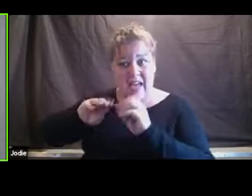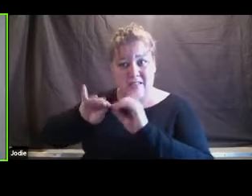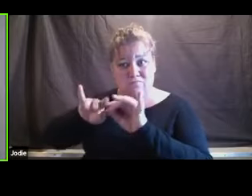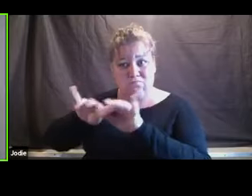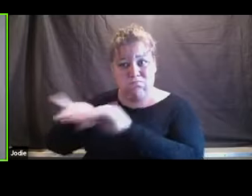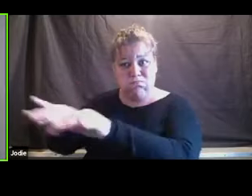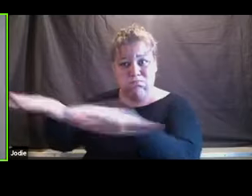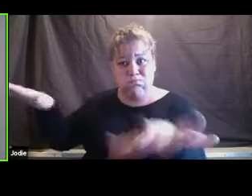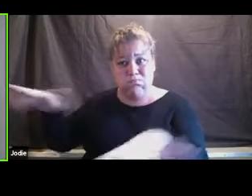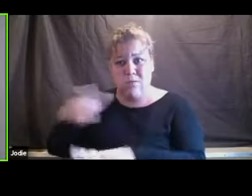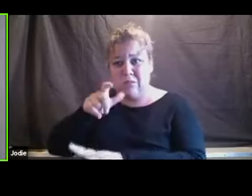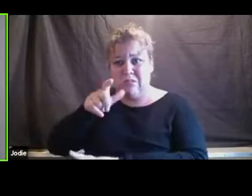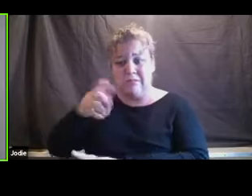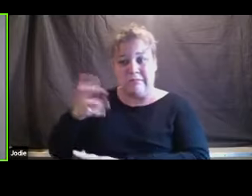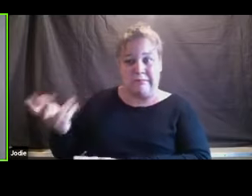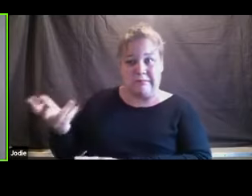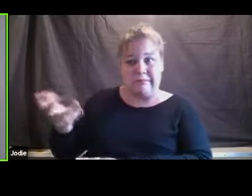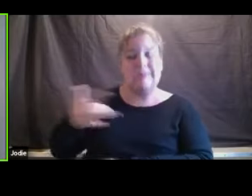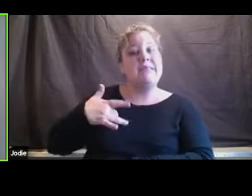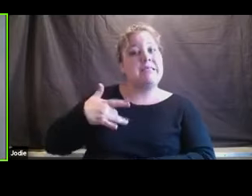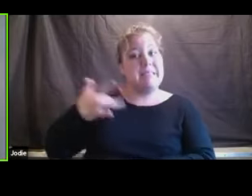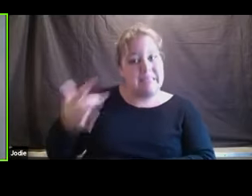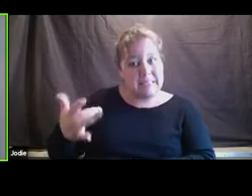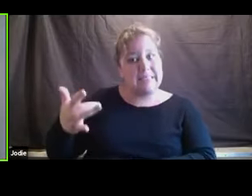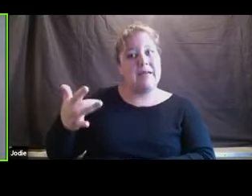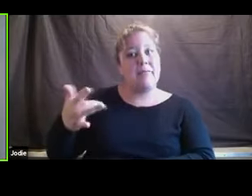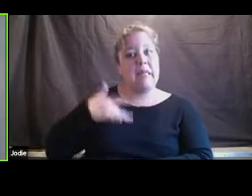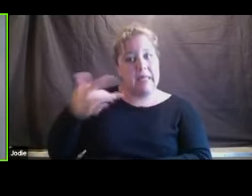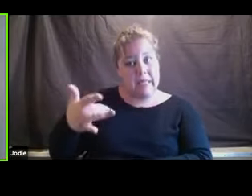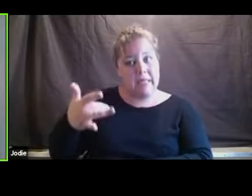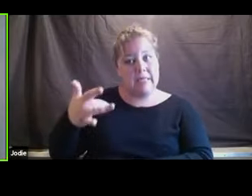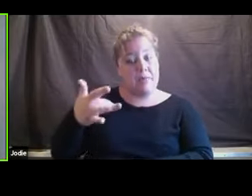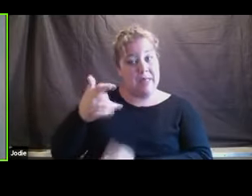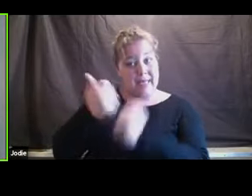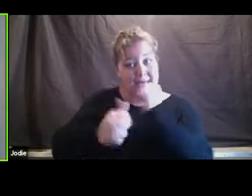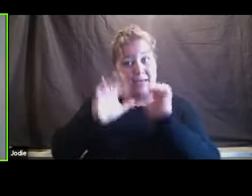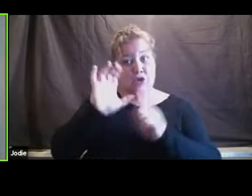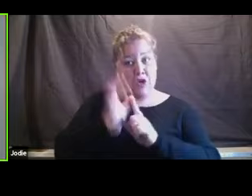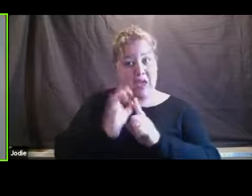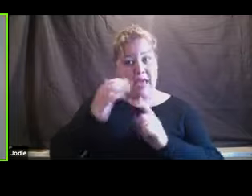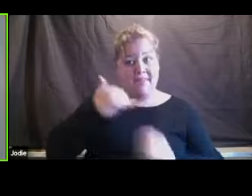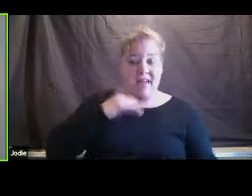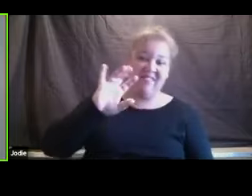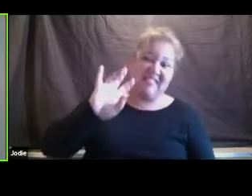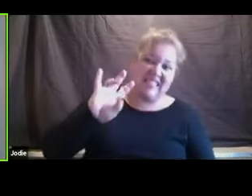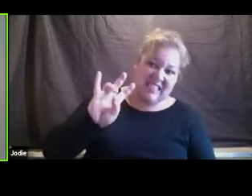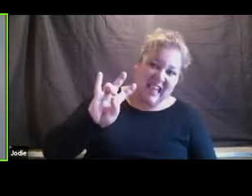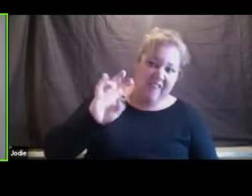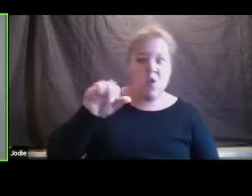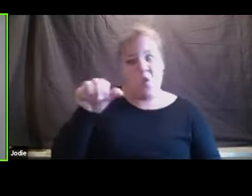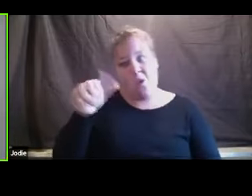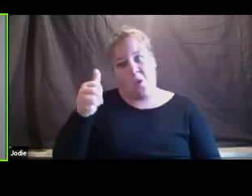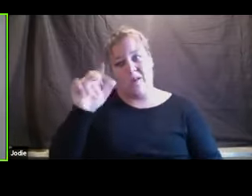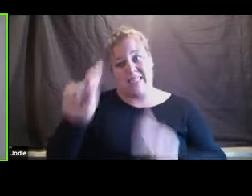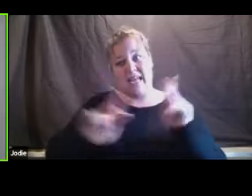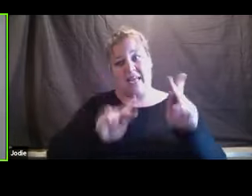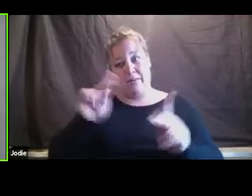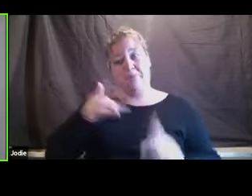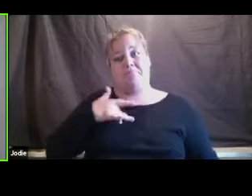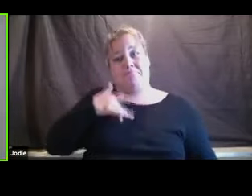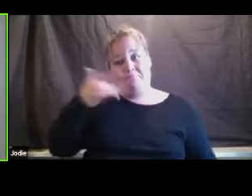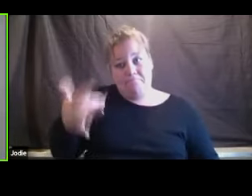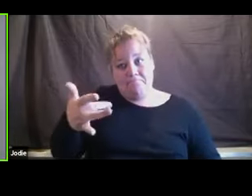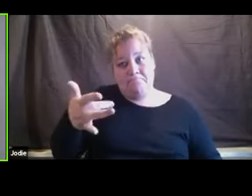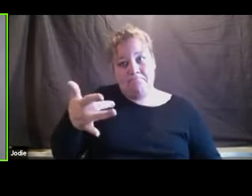had around 7 to 10 contacts per case. So that is a lot of people that are currently in,